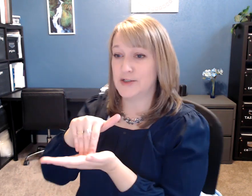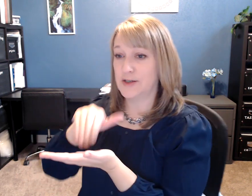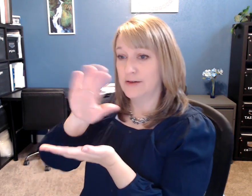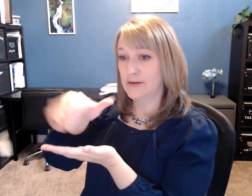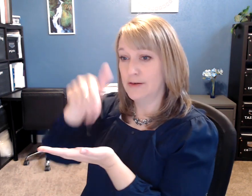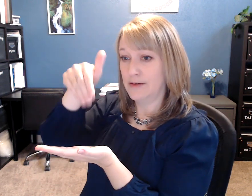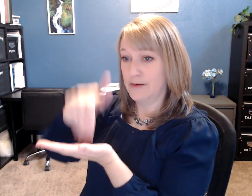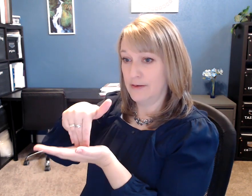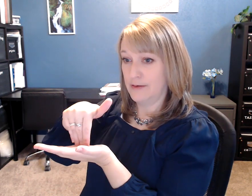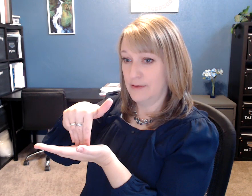Center.